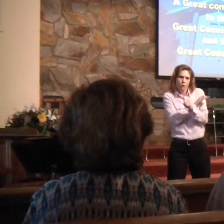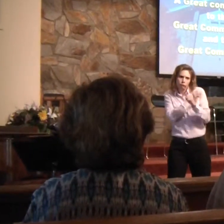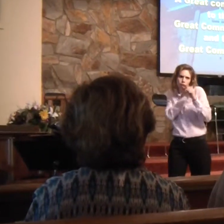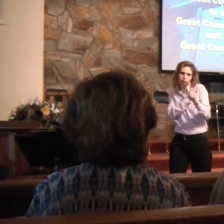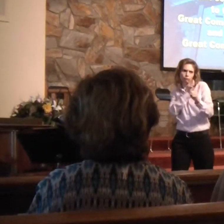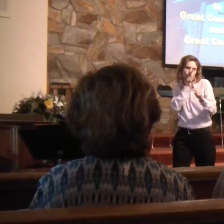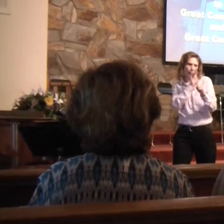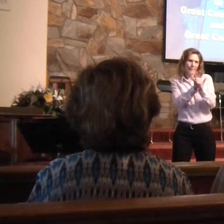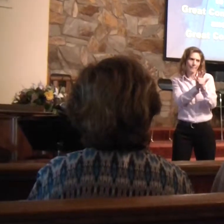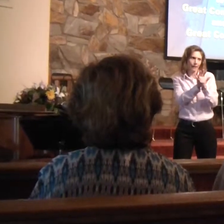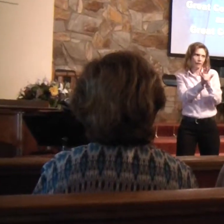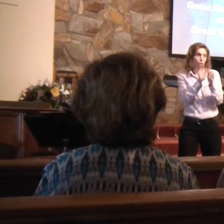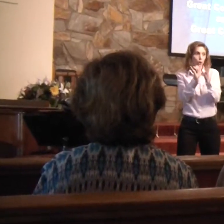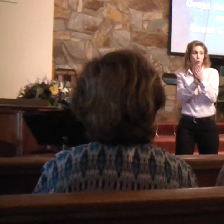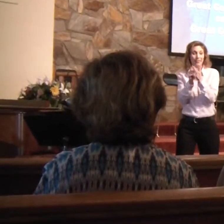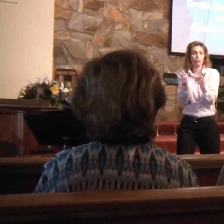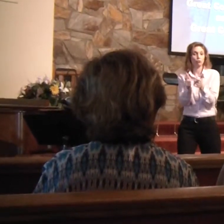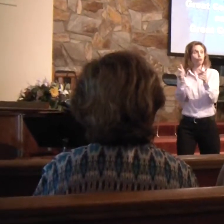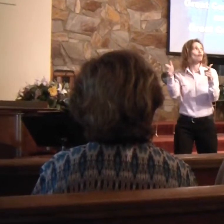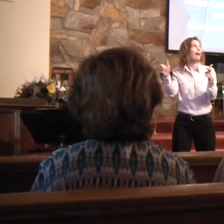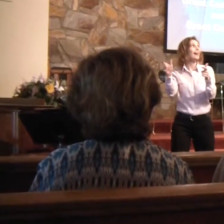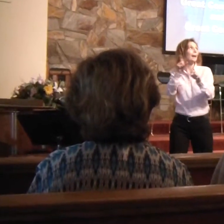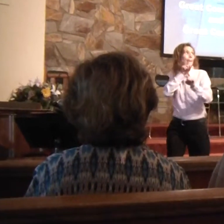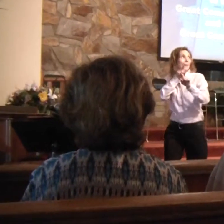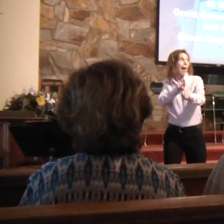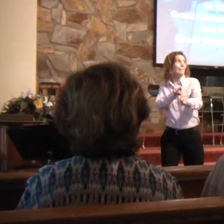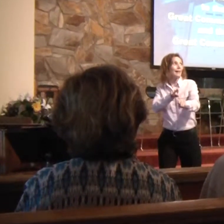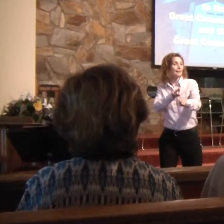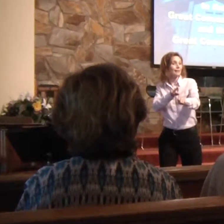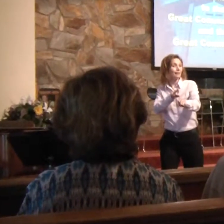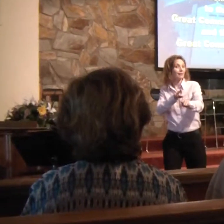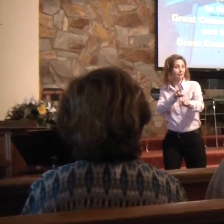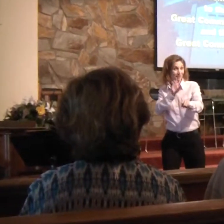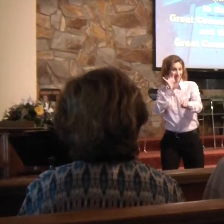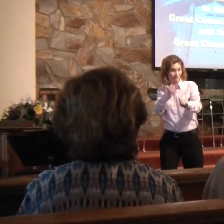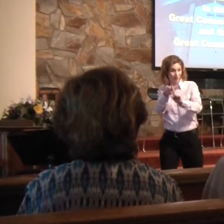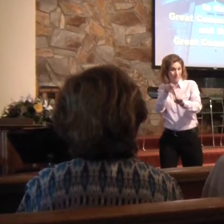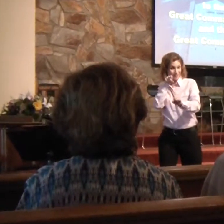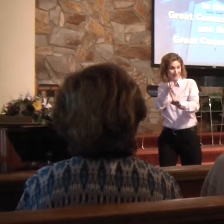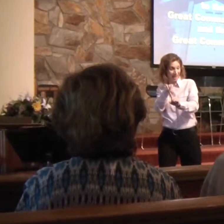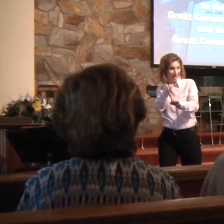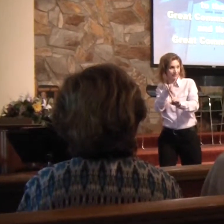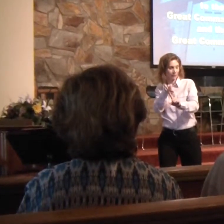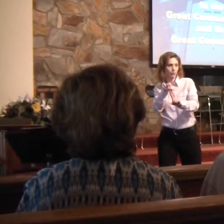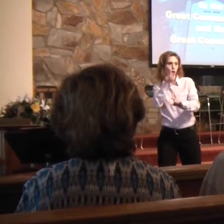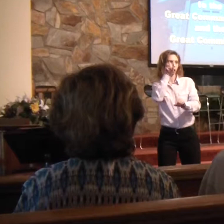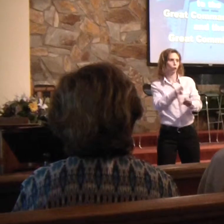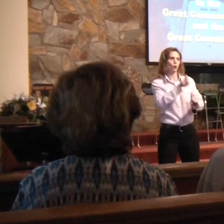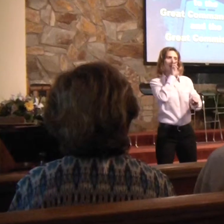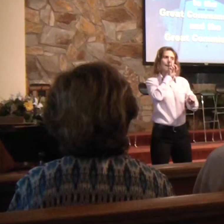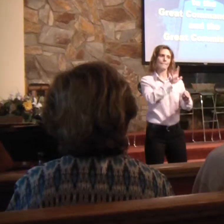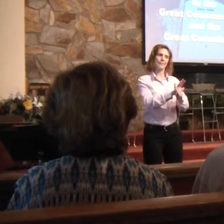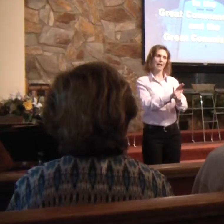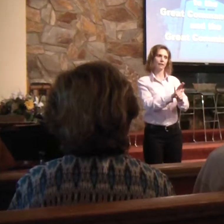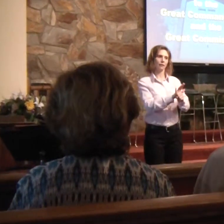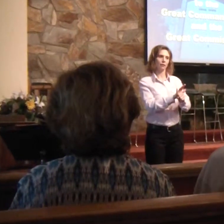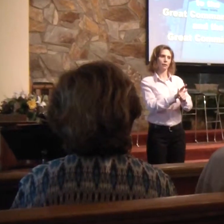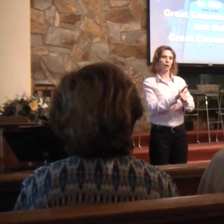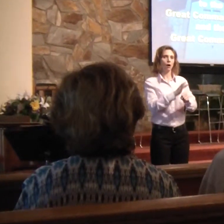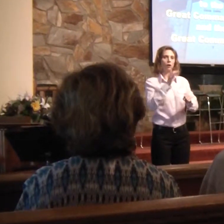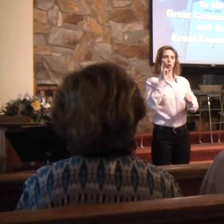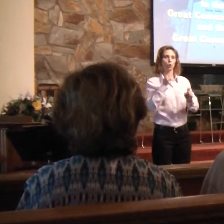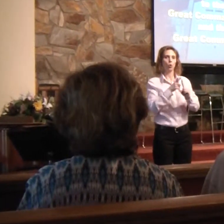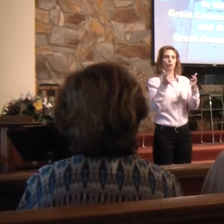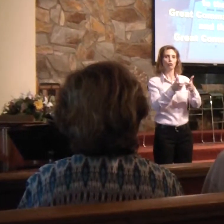Great Commandment. We're going to talk about that this morning. And out of that, we should be committed to the Great